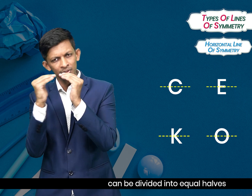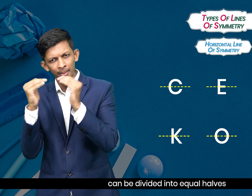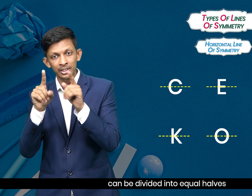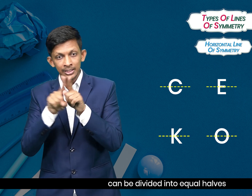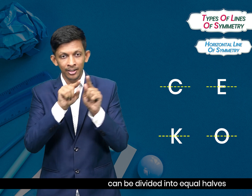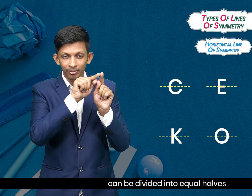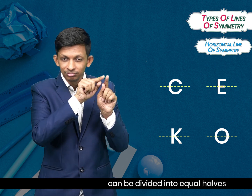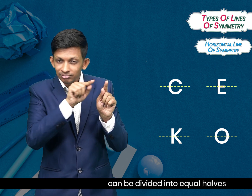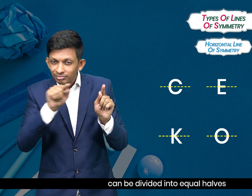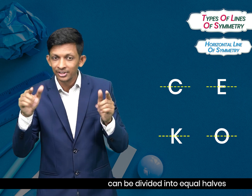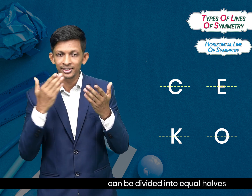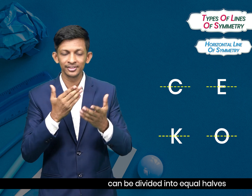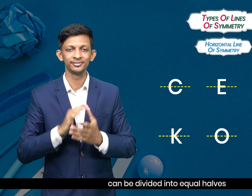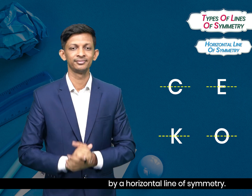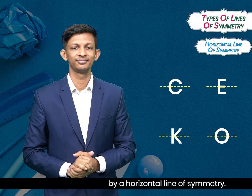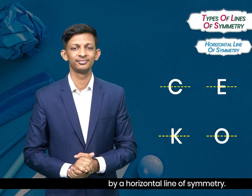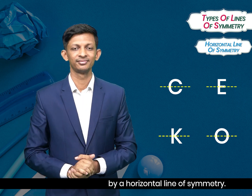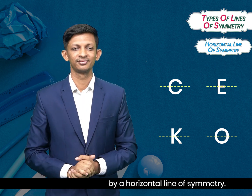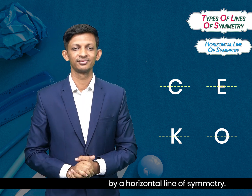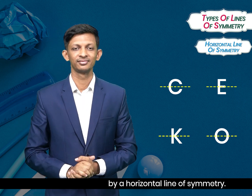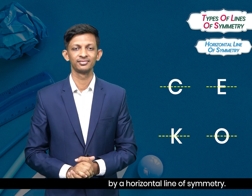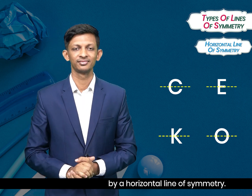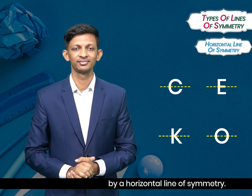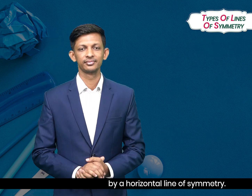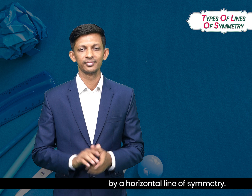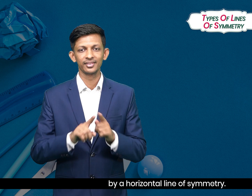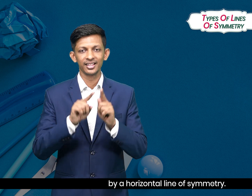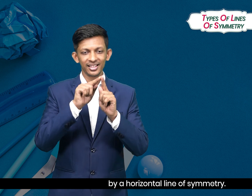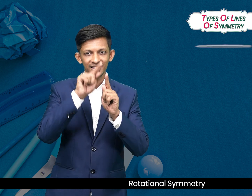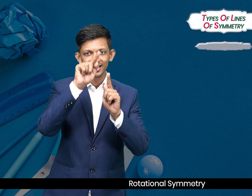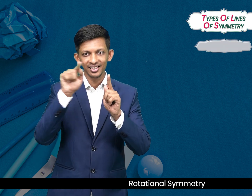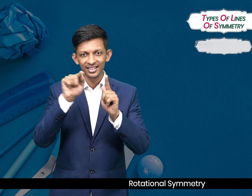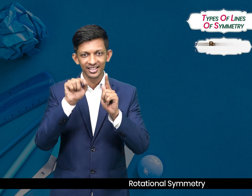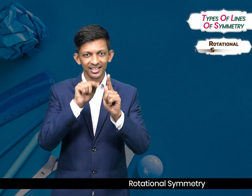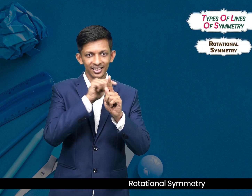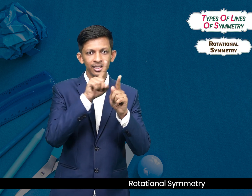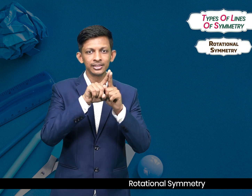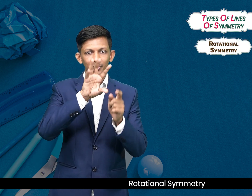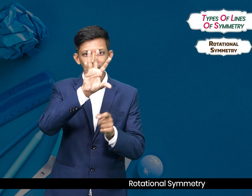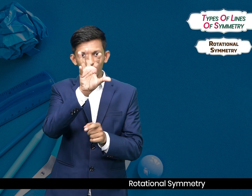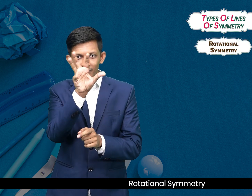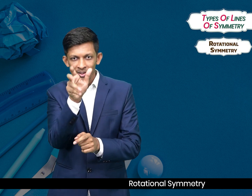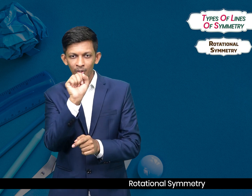be divided into equal halves by a horizontal line of symmetry. Rotational symmetry.